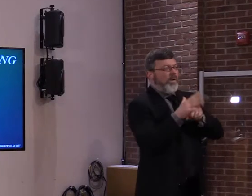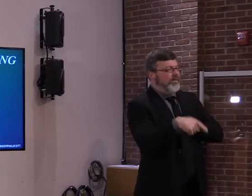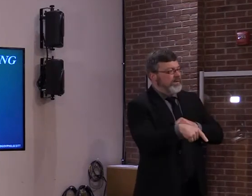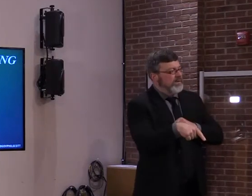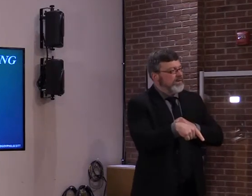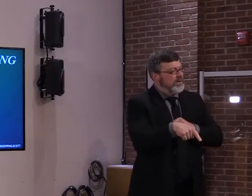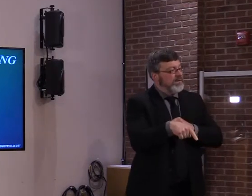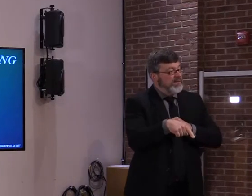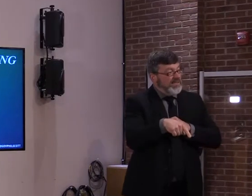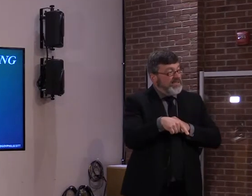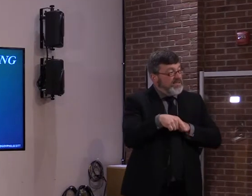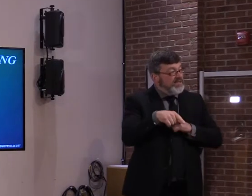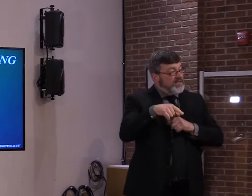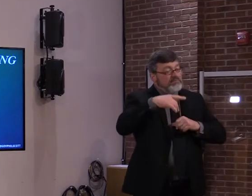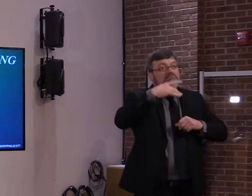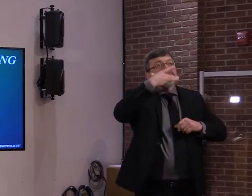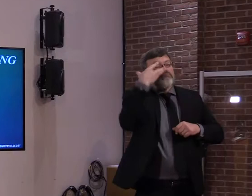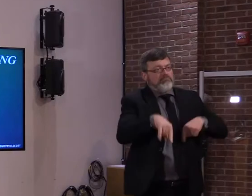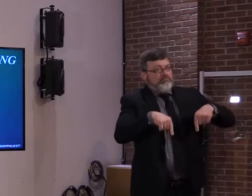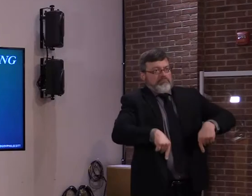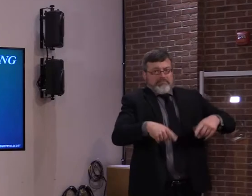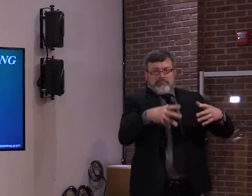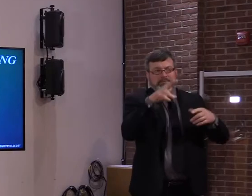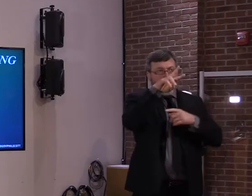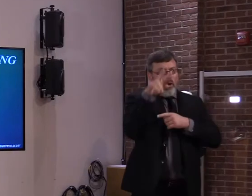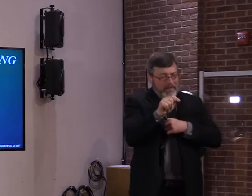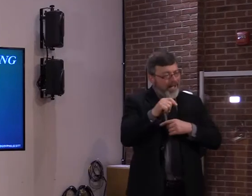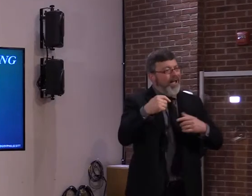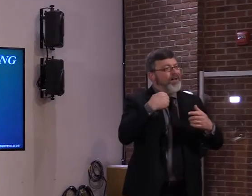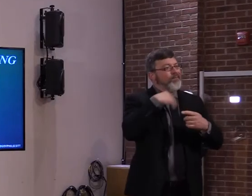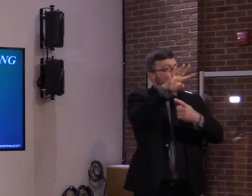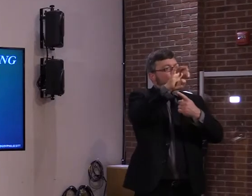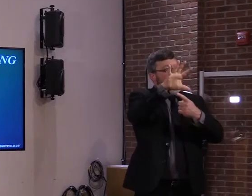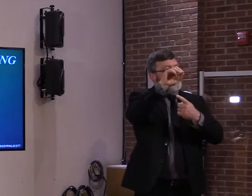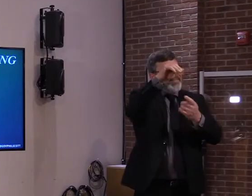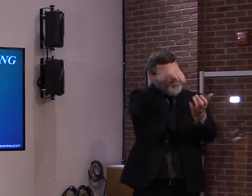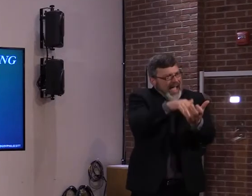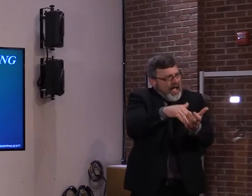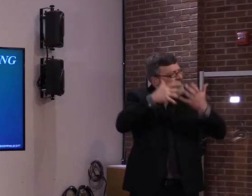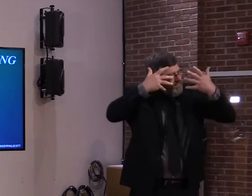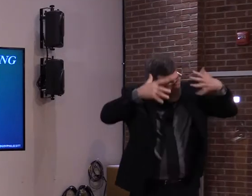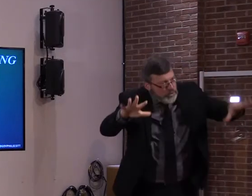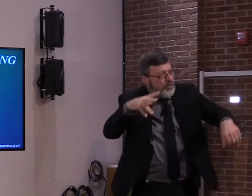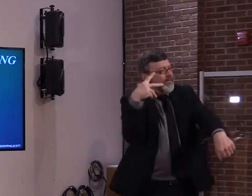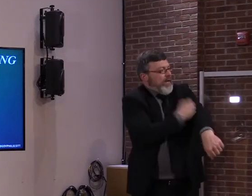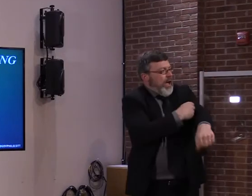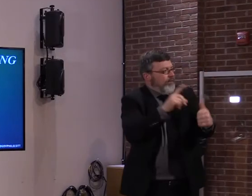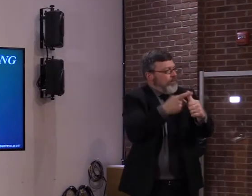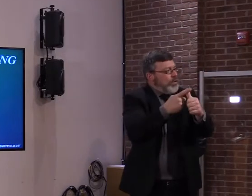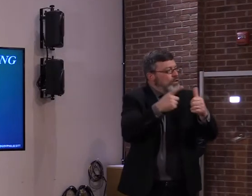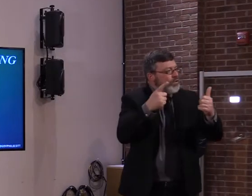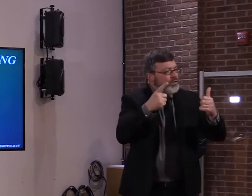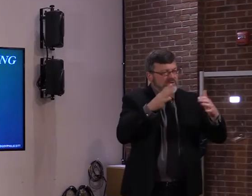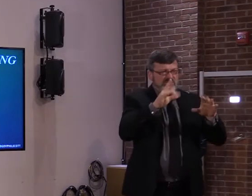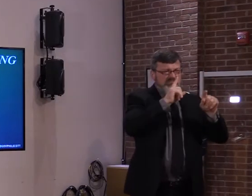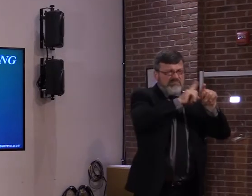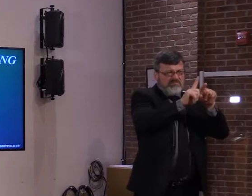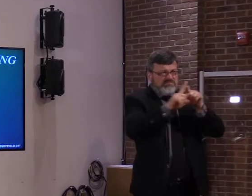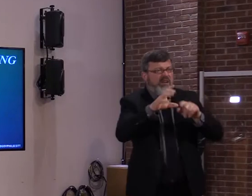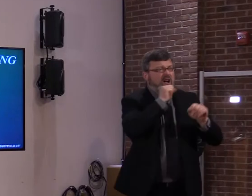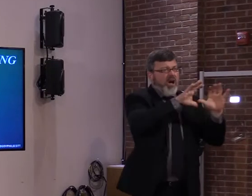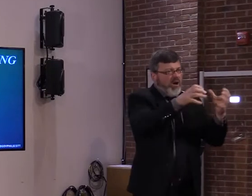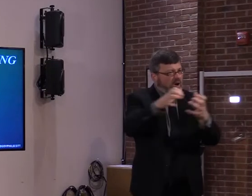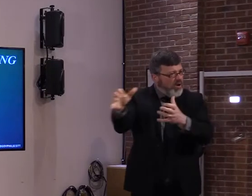have already gotten at least one dose. This is across all counties, age groups, race, and